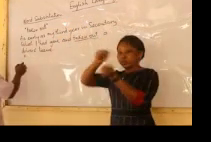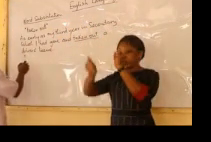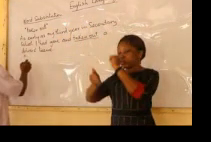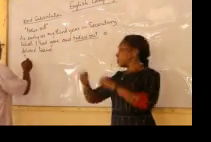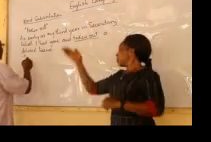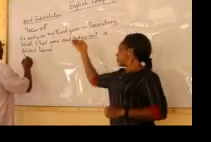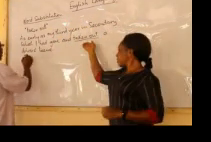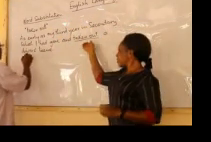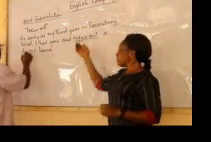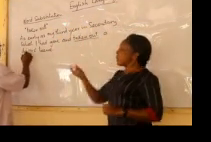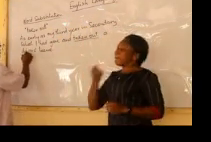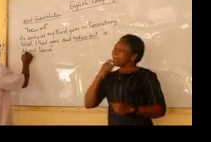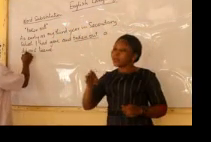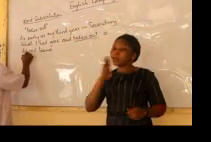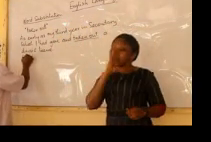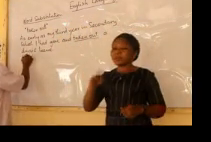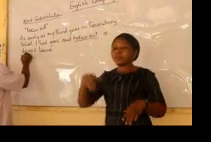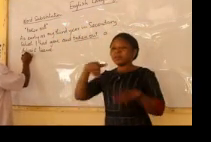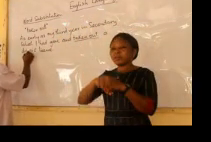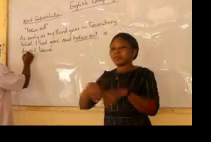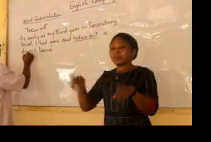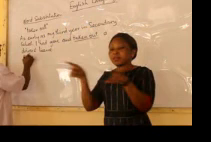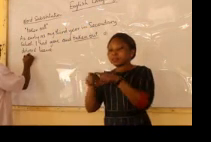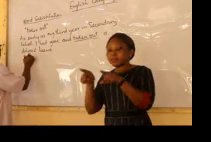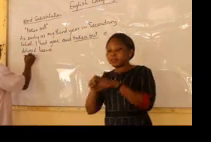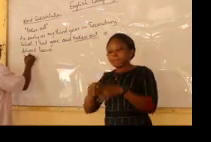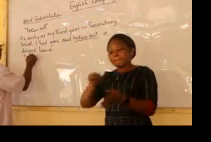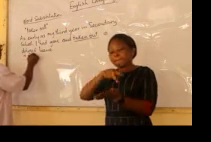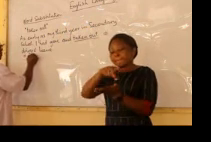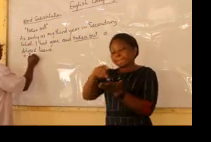same part of speech.